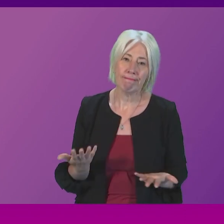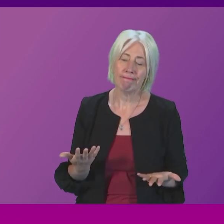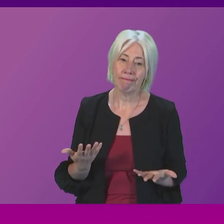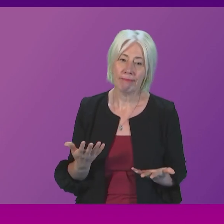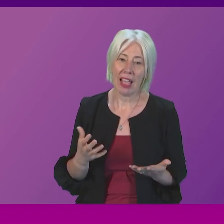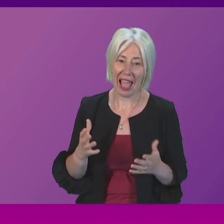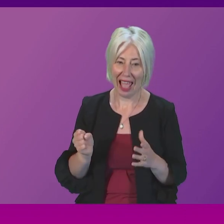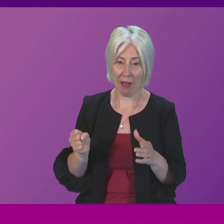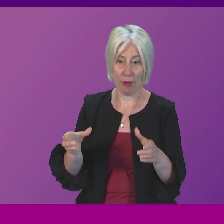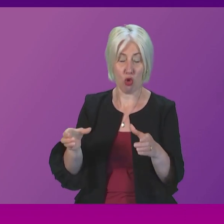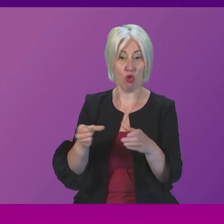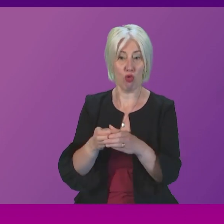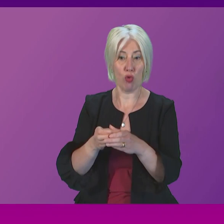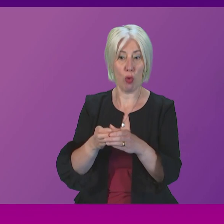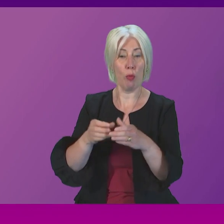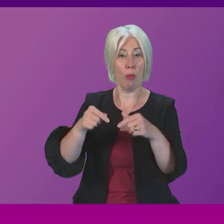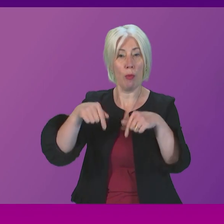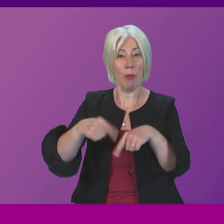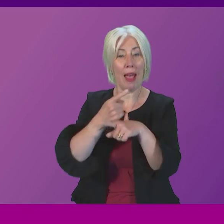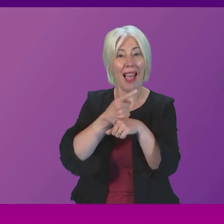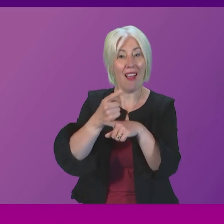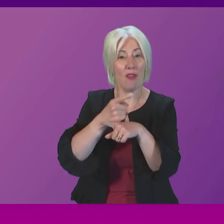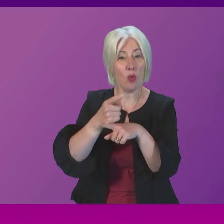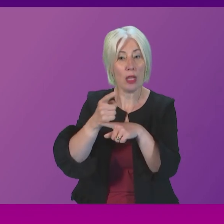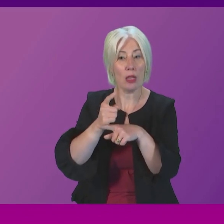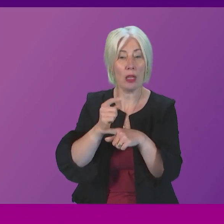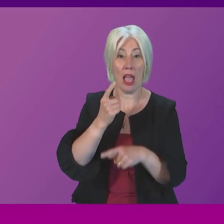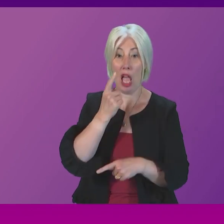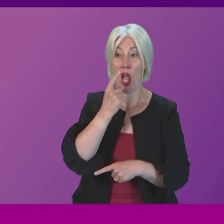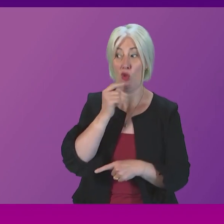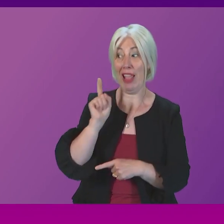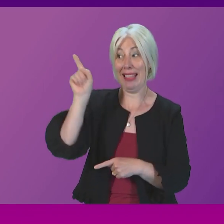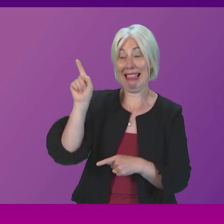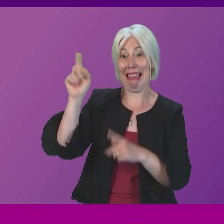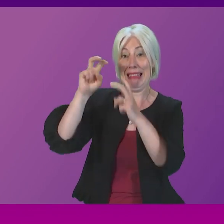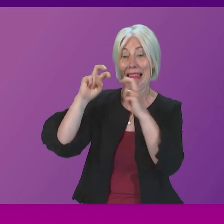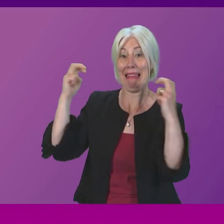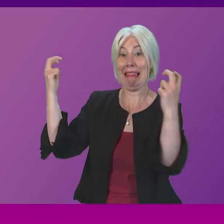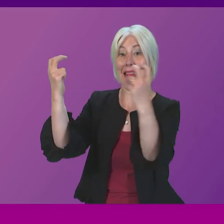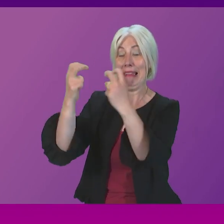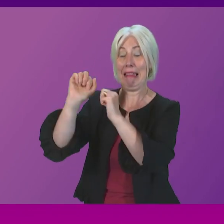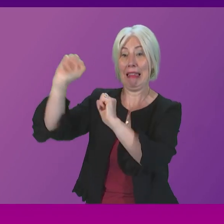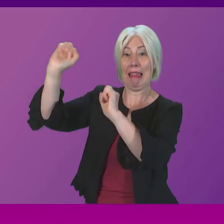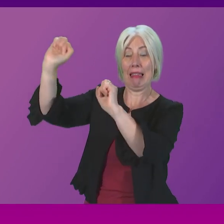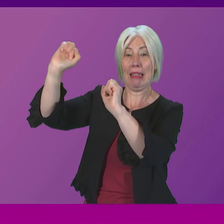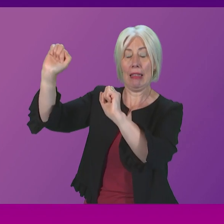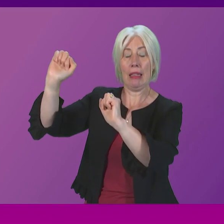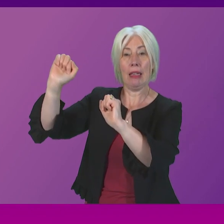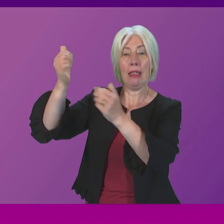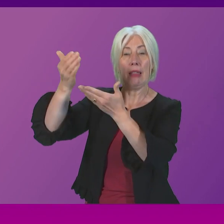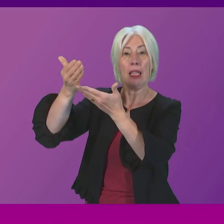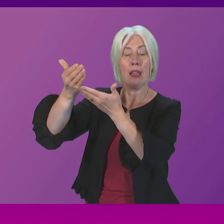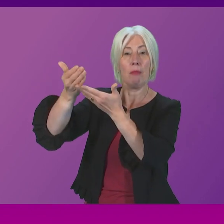We have a group that comes once a week and they sit in red up there and they actually give me personally